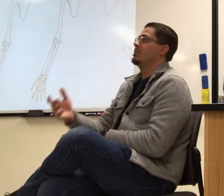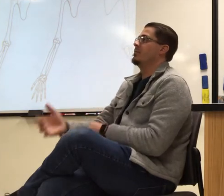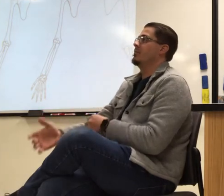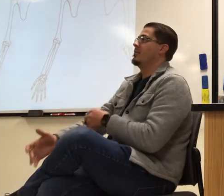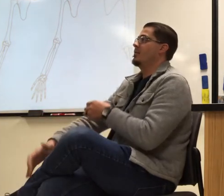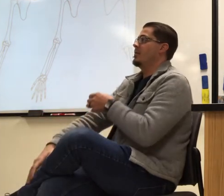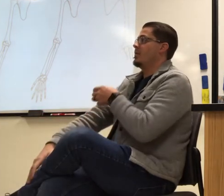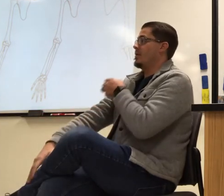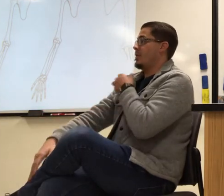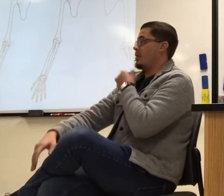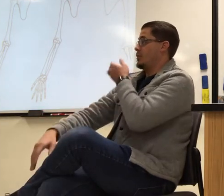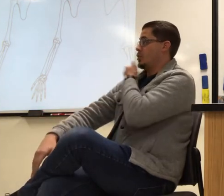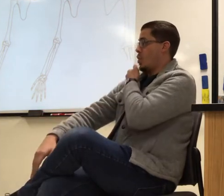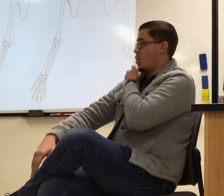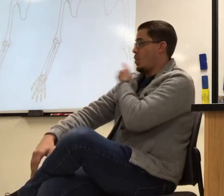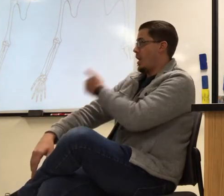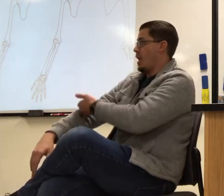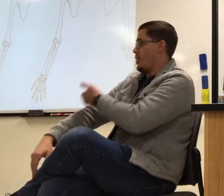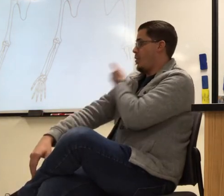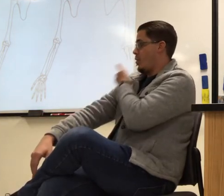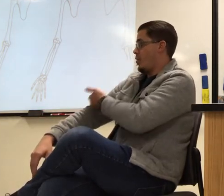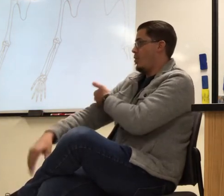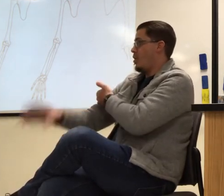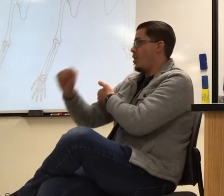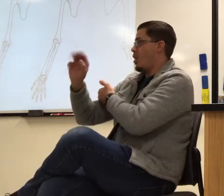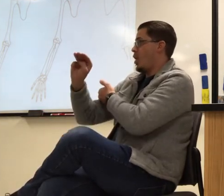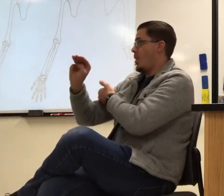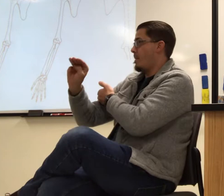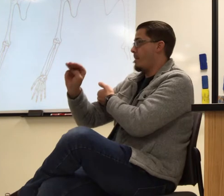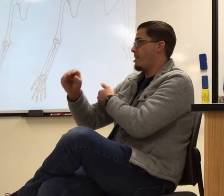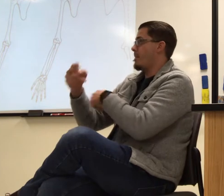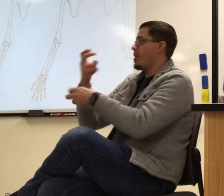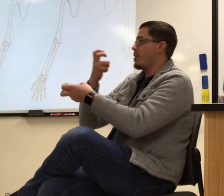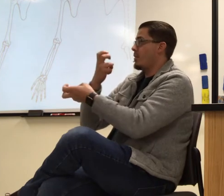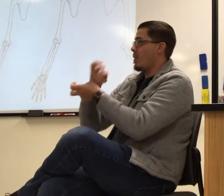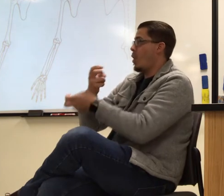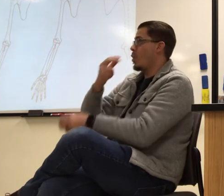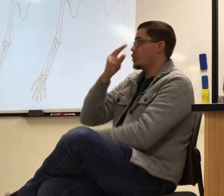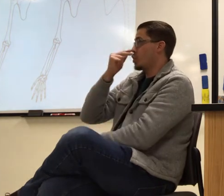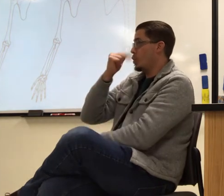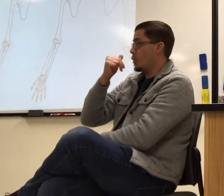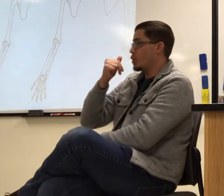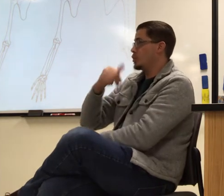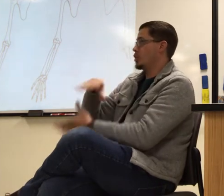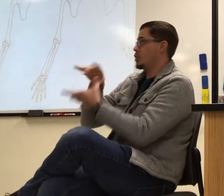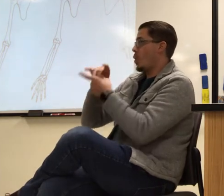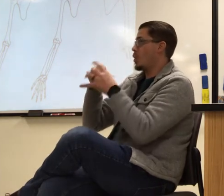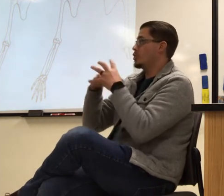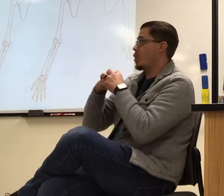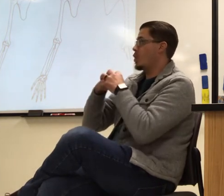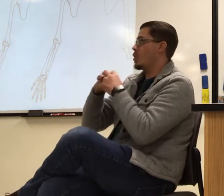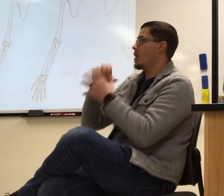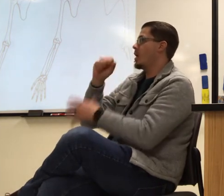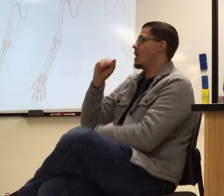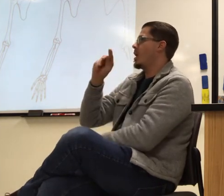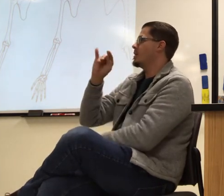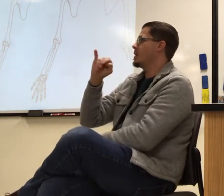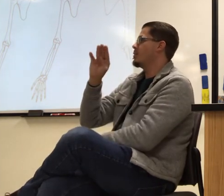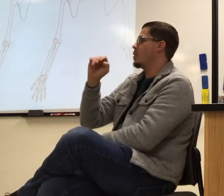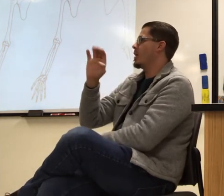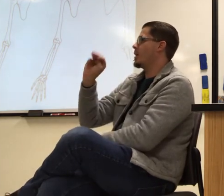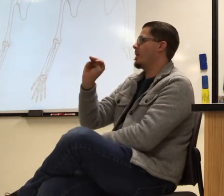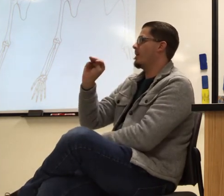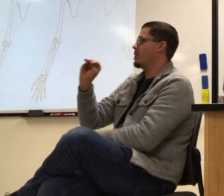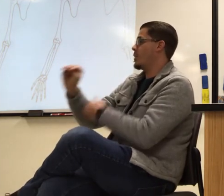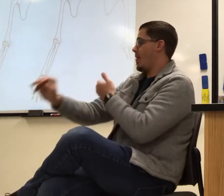the shoulder and the elbow. The bone of the arm is the humerus, and the joint of the shoulder. What's the antebrachium? What's the region between elbow